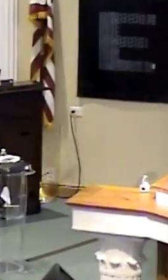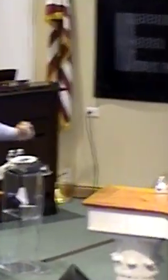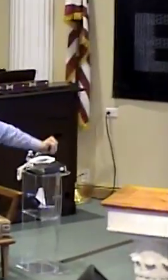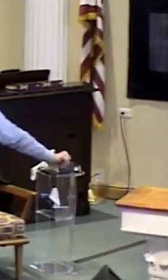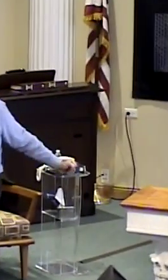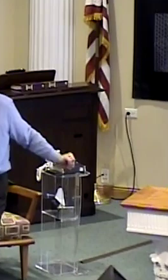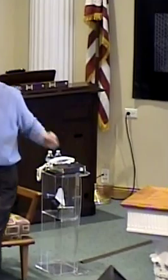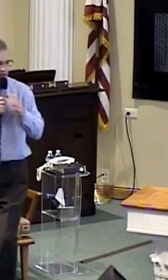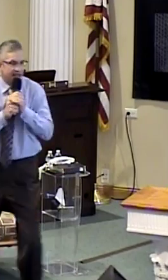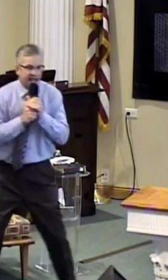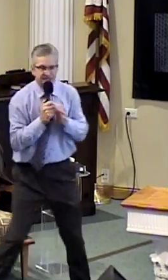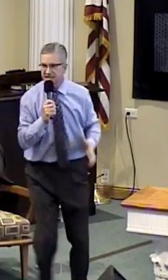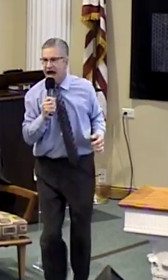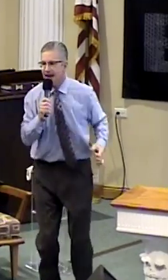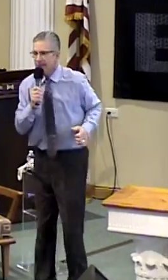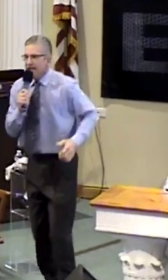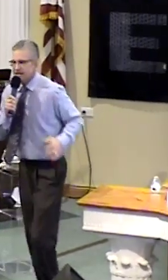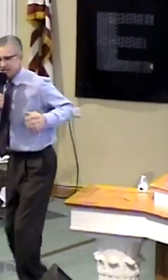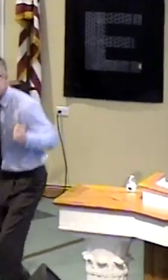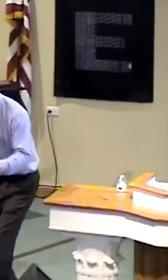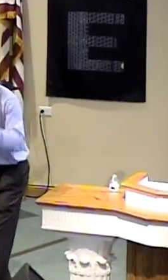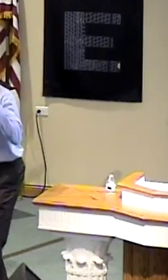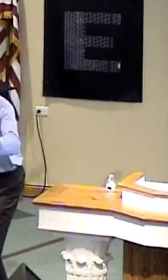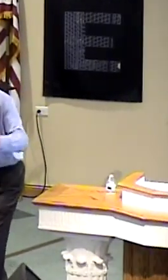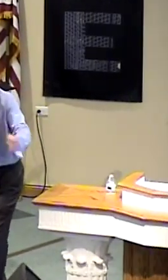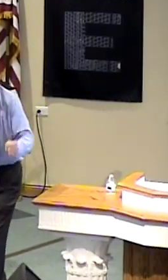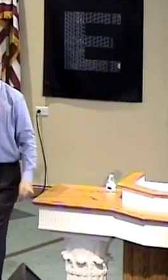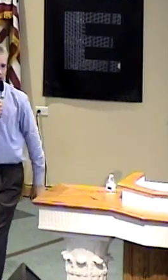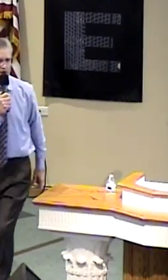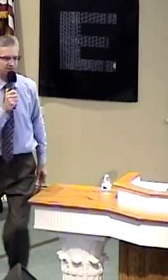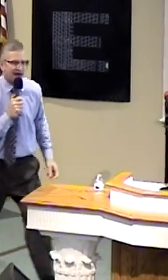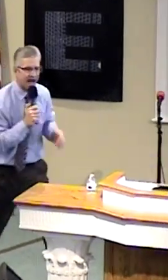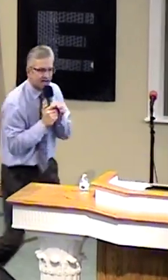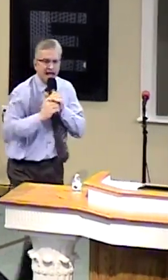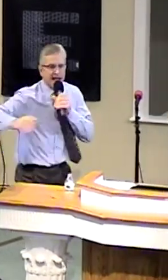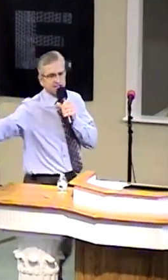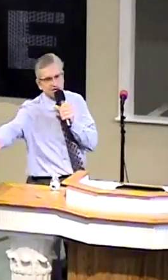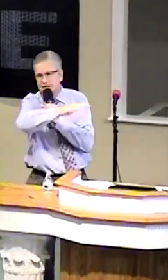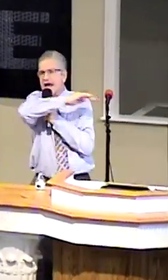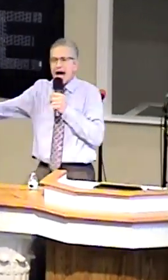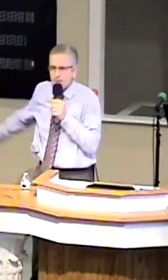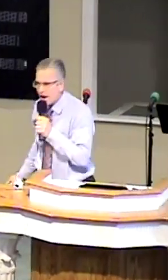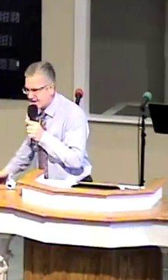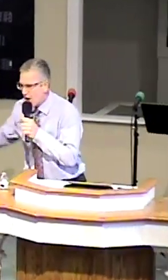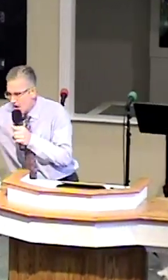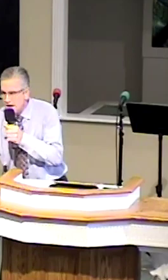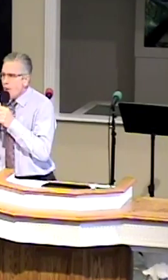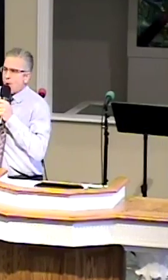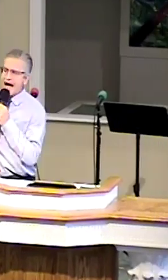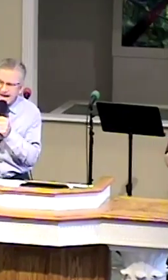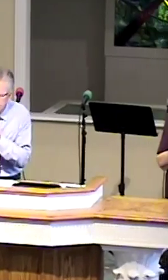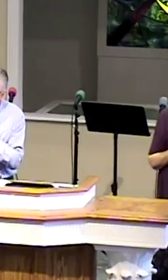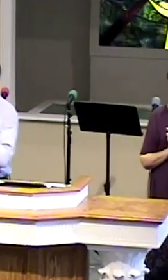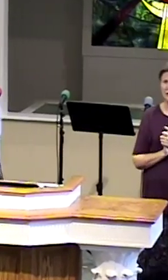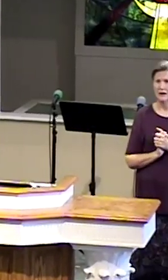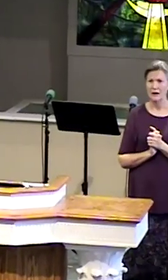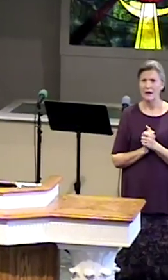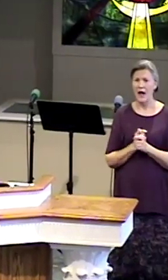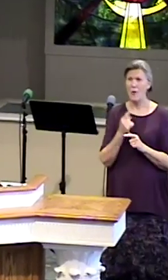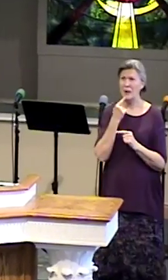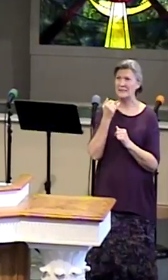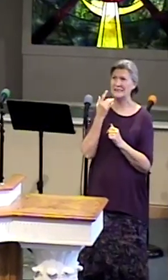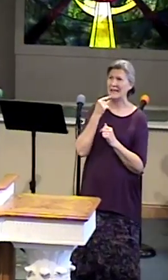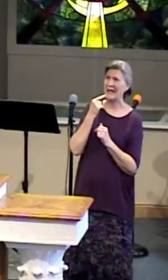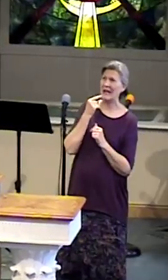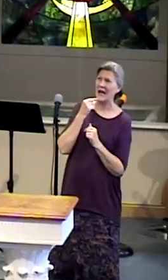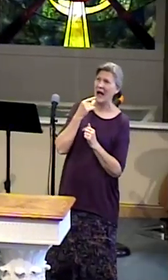we've offended the whole Word. It's time to stop piecemealing the Word of God and just say, I want it all. Why not? I want it